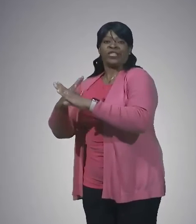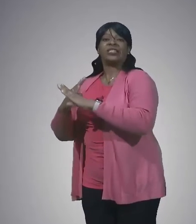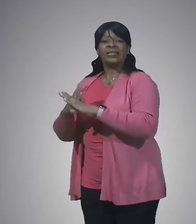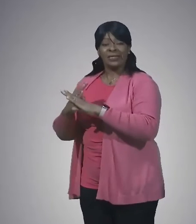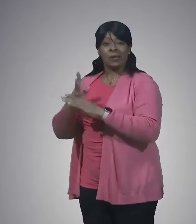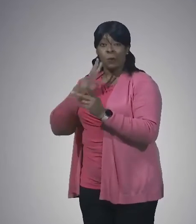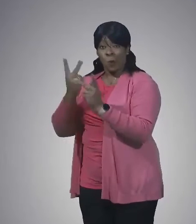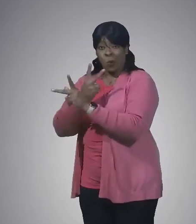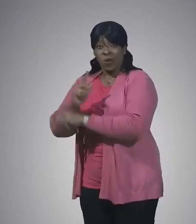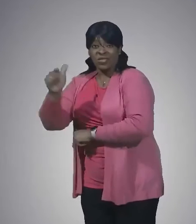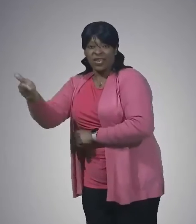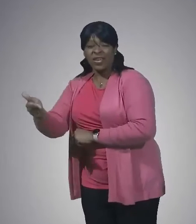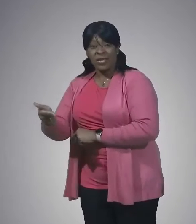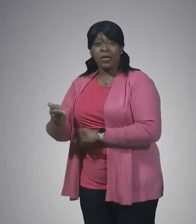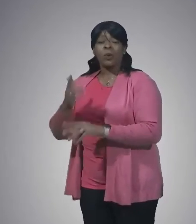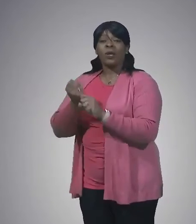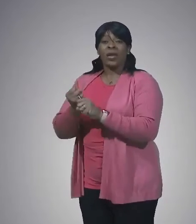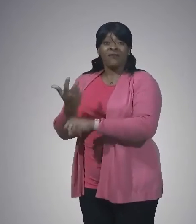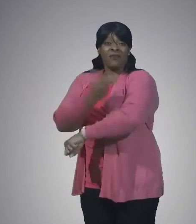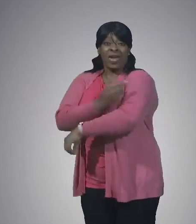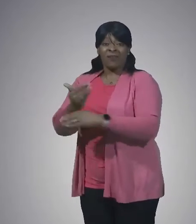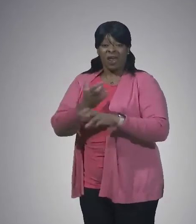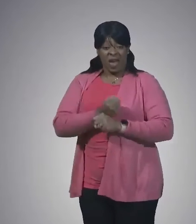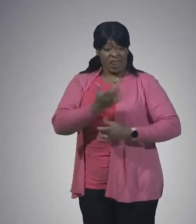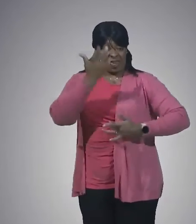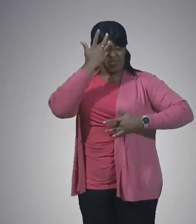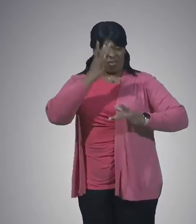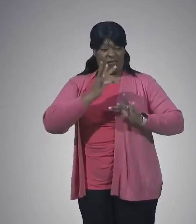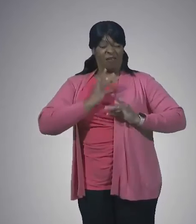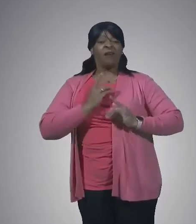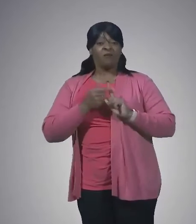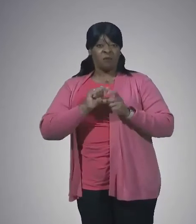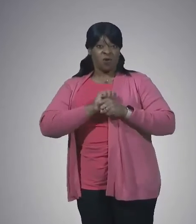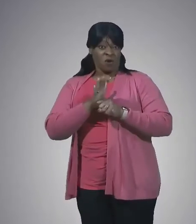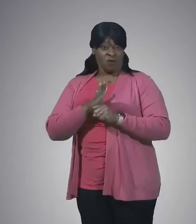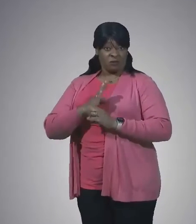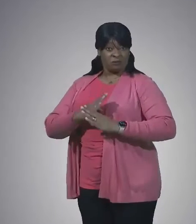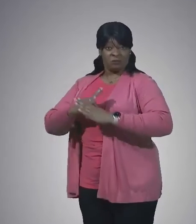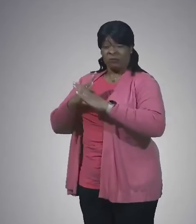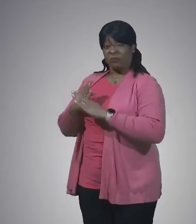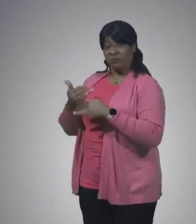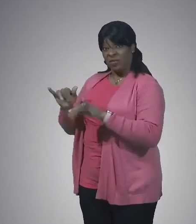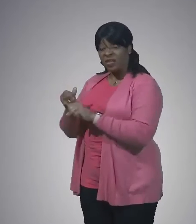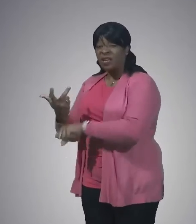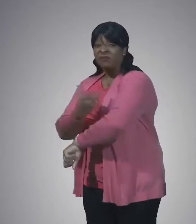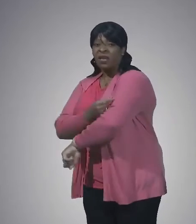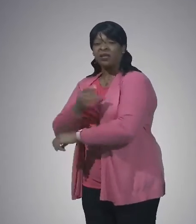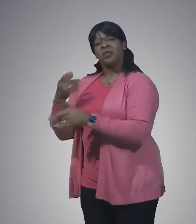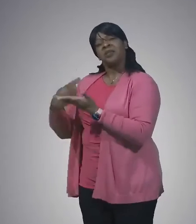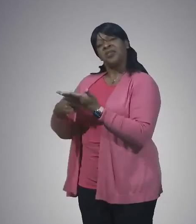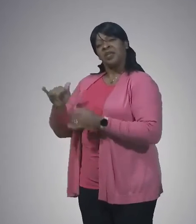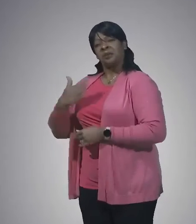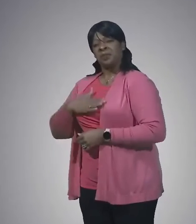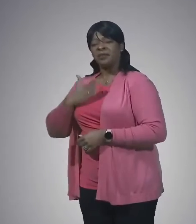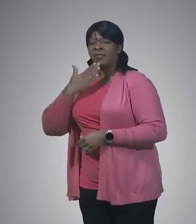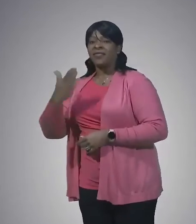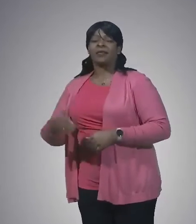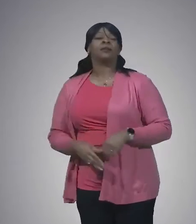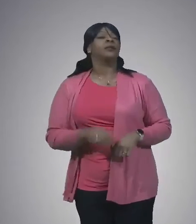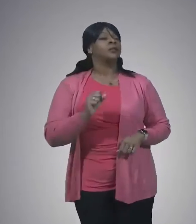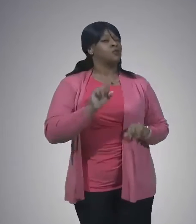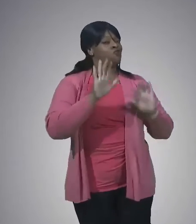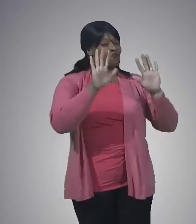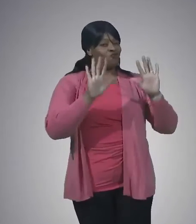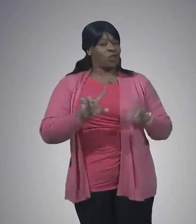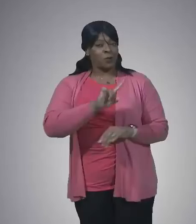fact that people need to get vaccinated even if they have this immunity? Have you guys talked about that aspect? Thanks. We have. Great